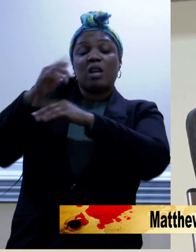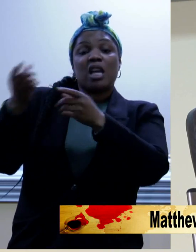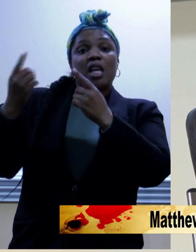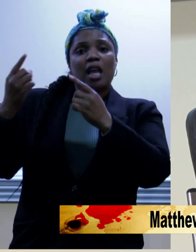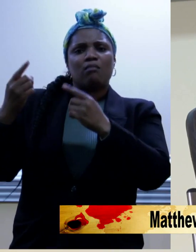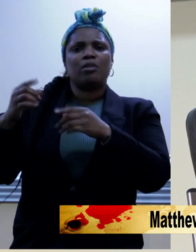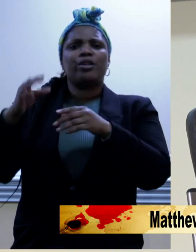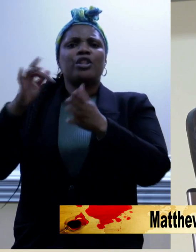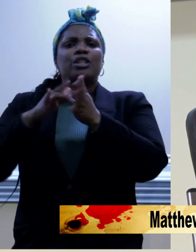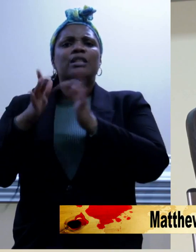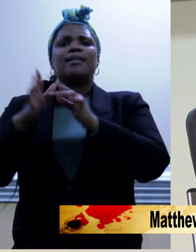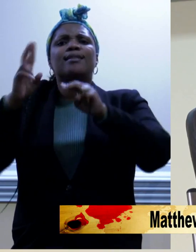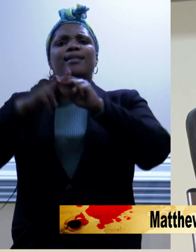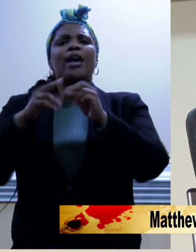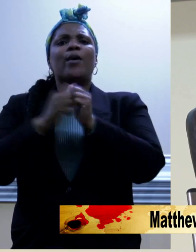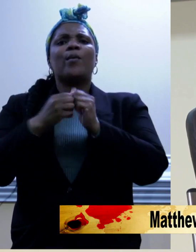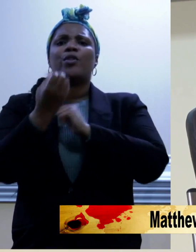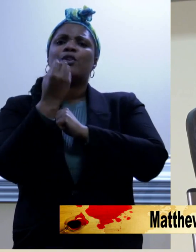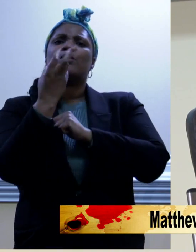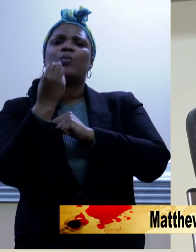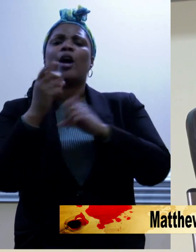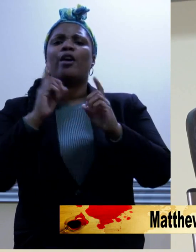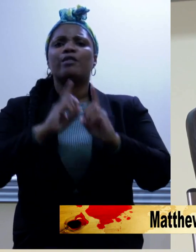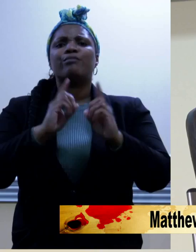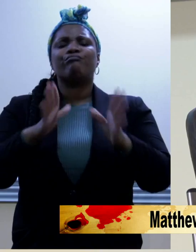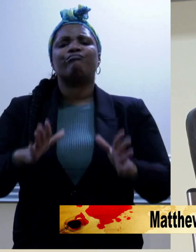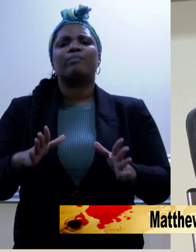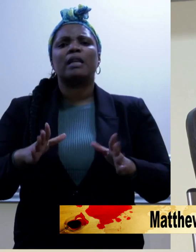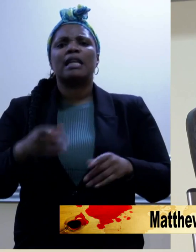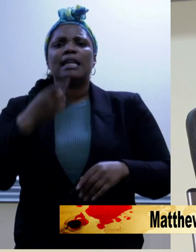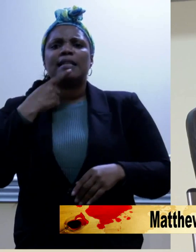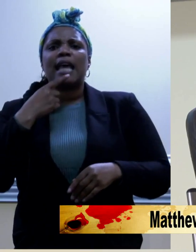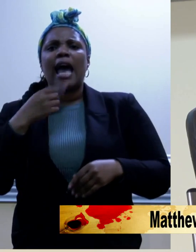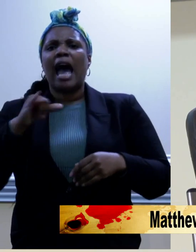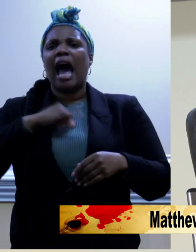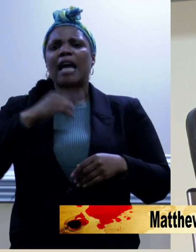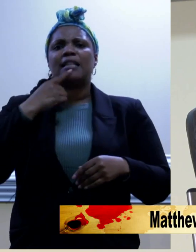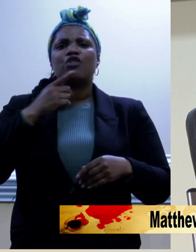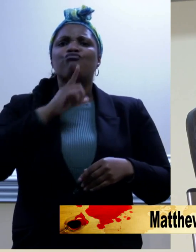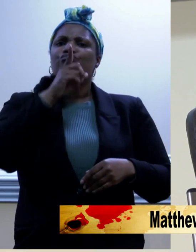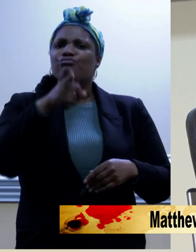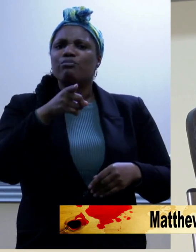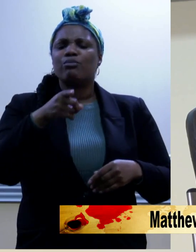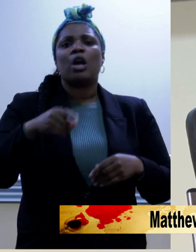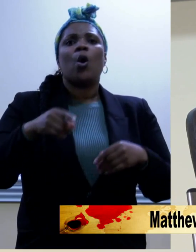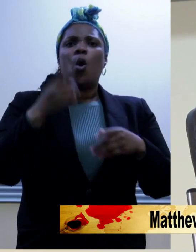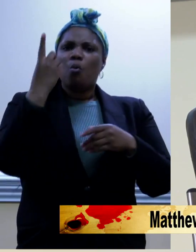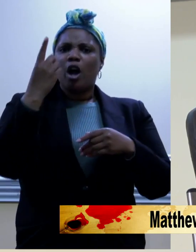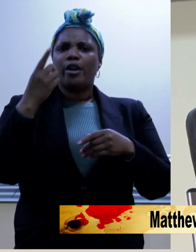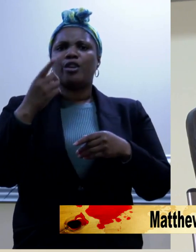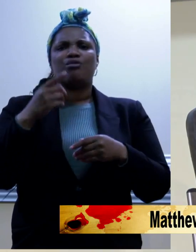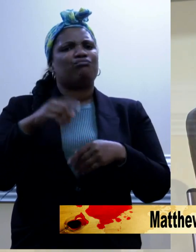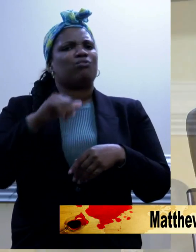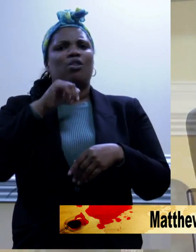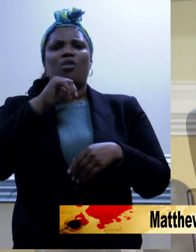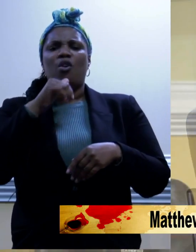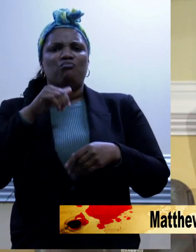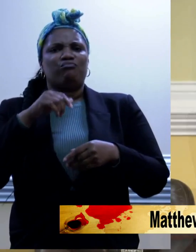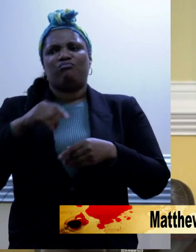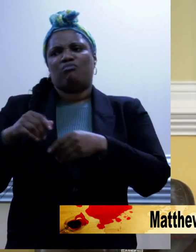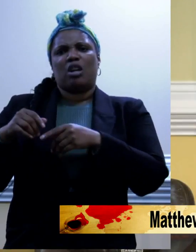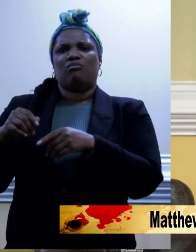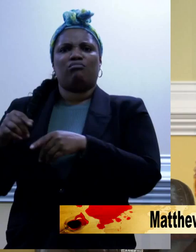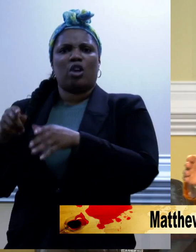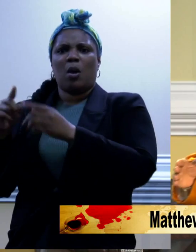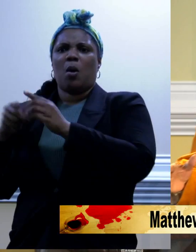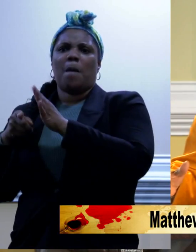12. And as they did eat, he said, verily I say unto you, that one of you shall betray me. Now we ain't going to deal with that.